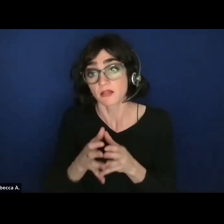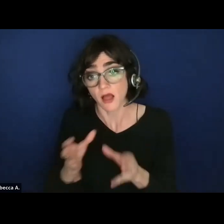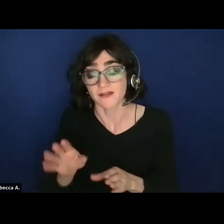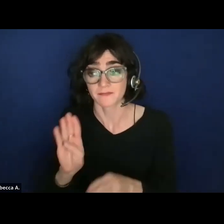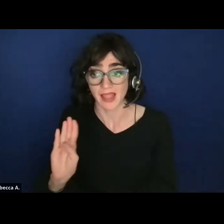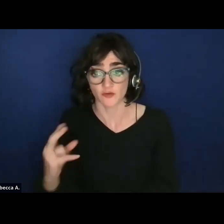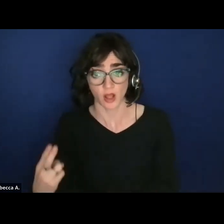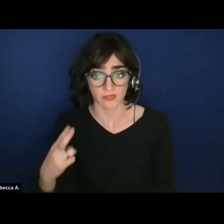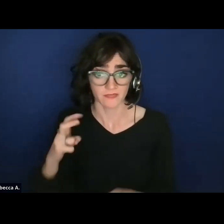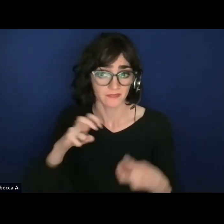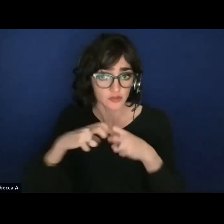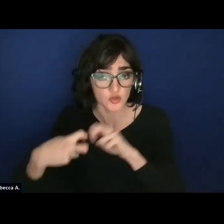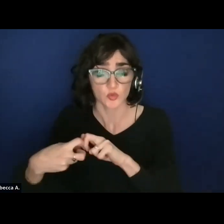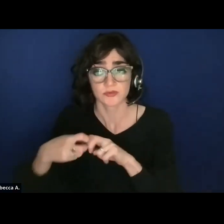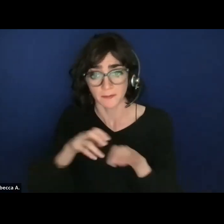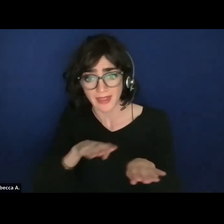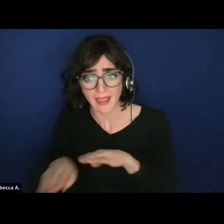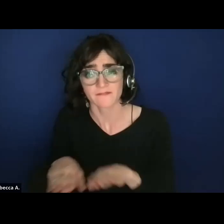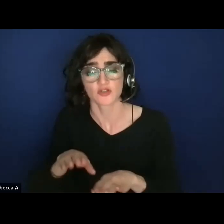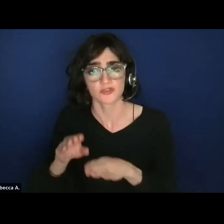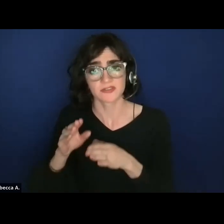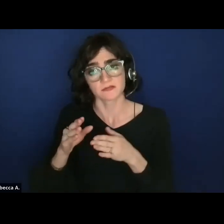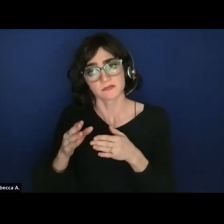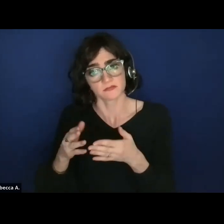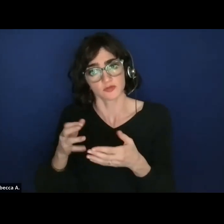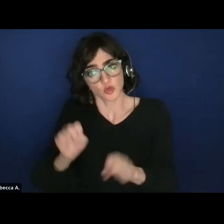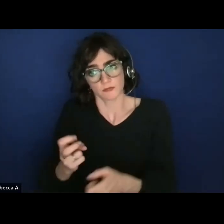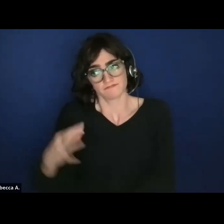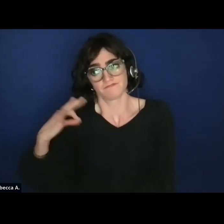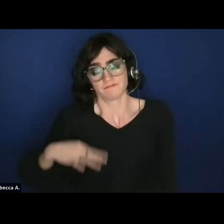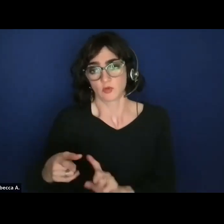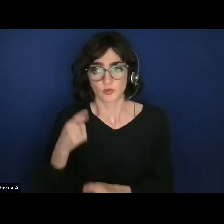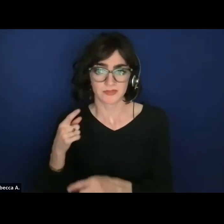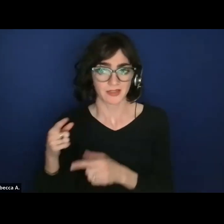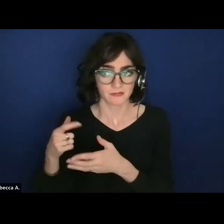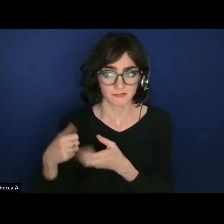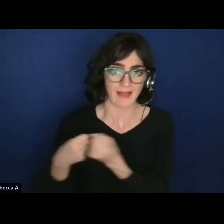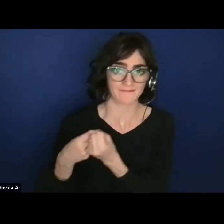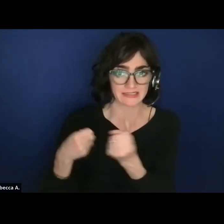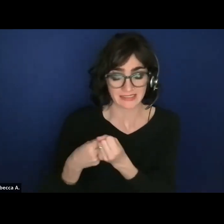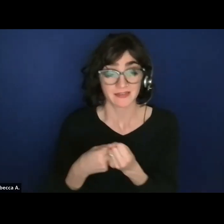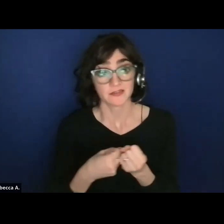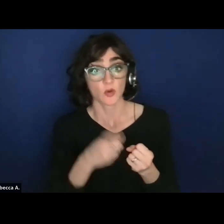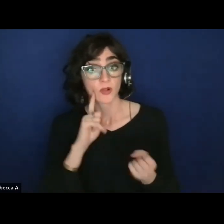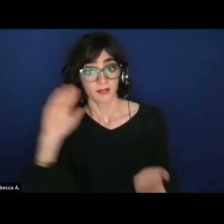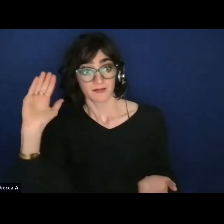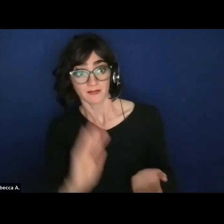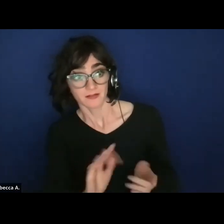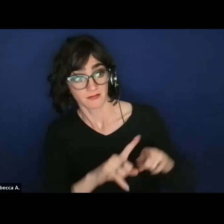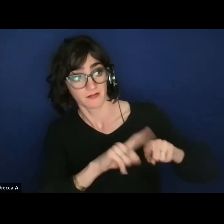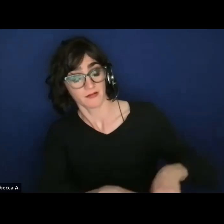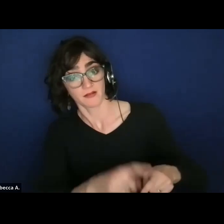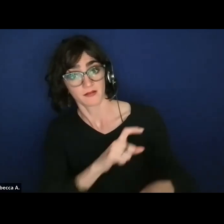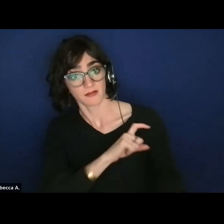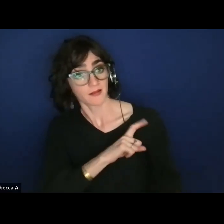and in time, stop making police going to respond to everyone for everything, and 988 will be the place people